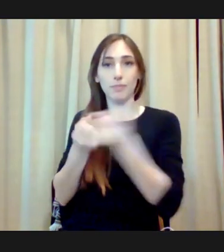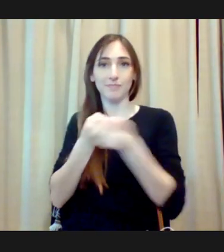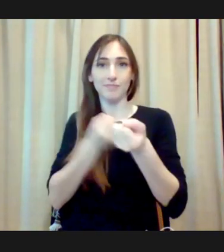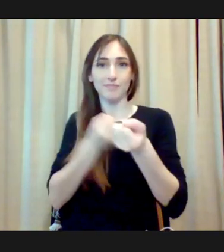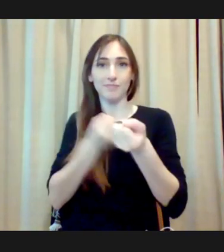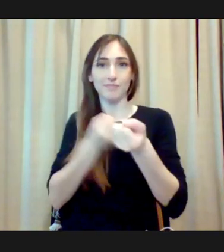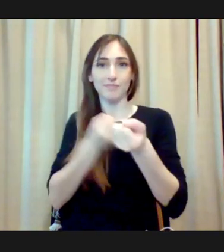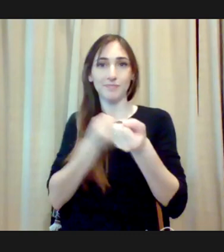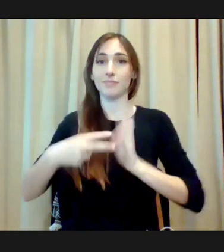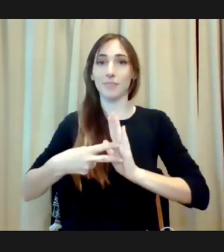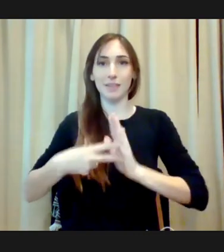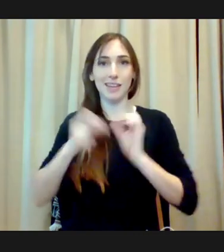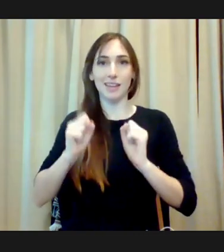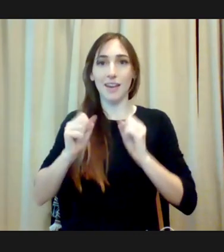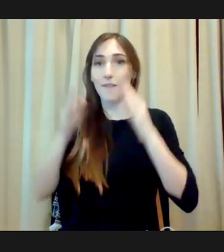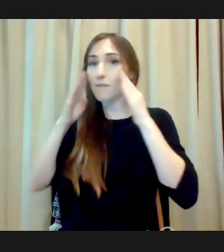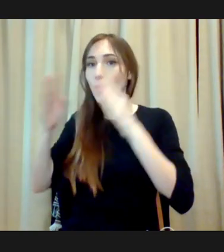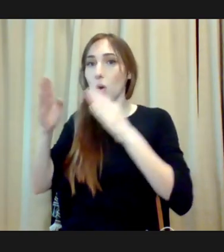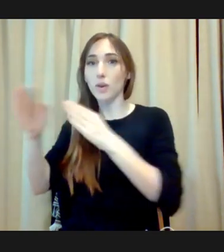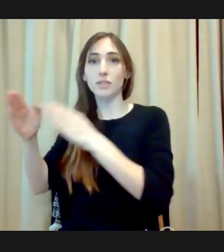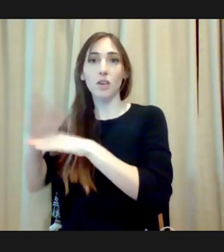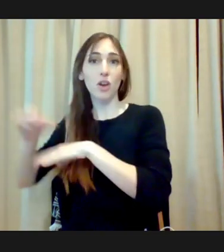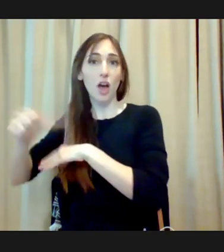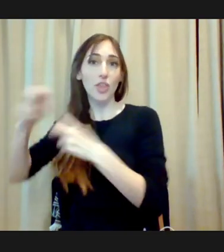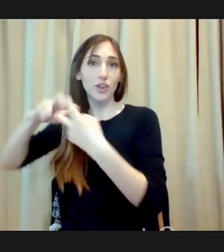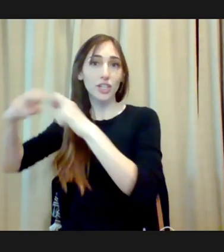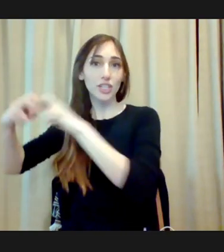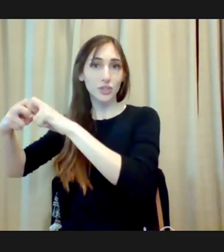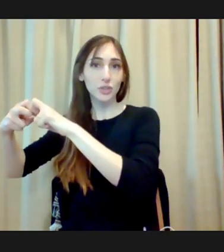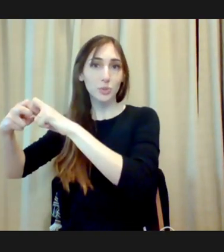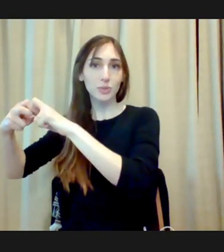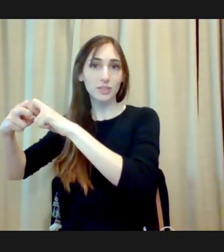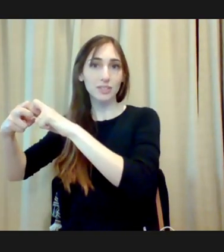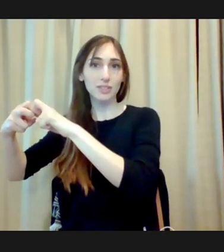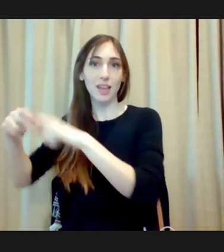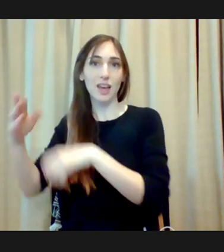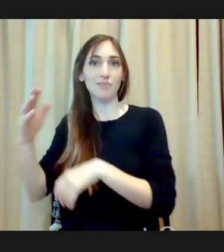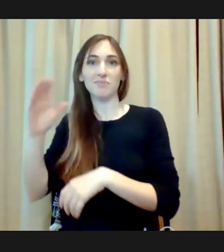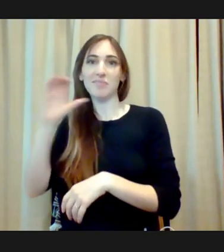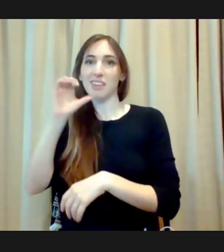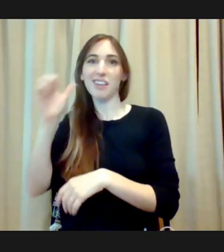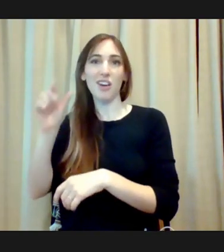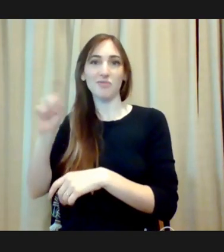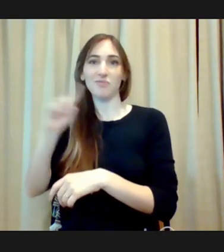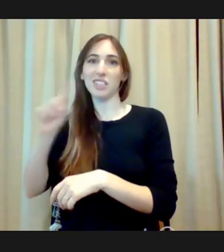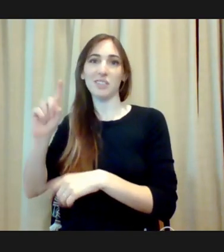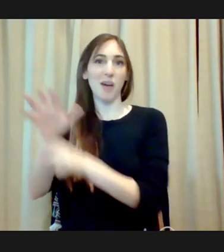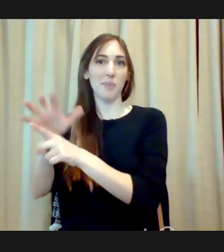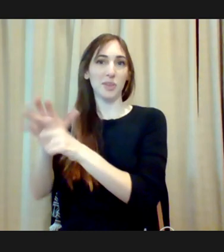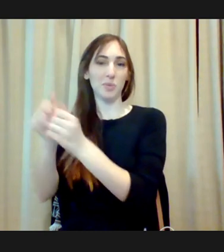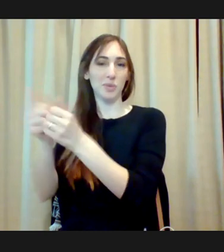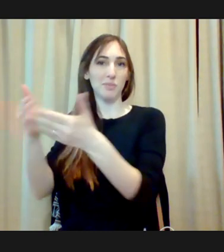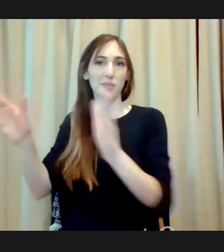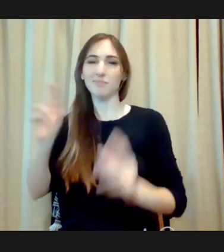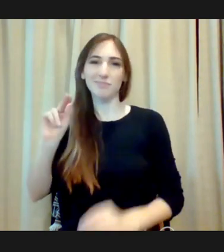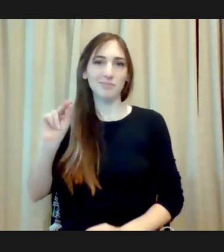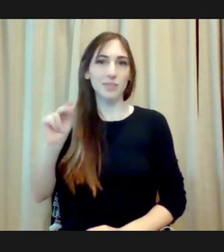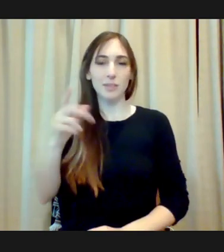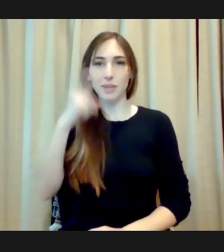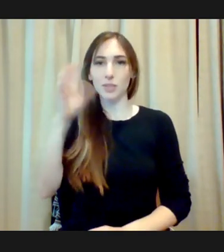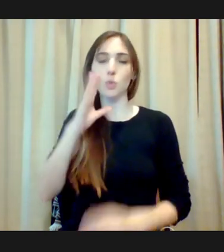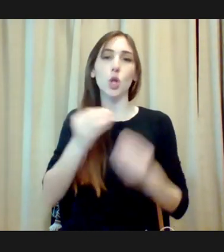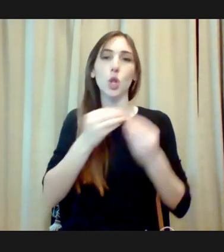tackle other issues that will be extremely unpopular with Republicans, because you will then lose their